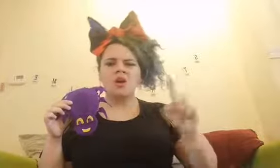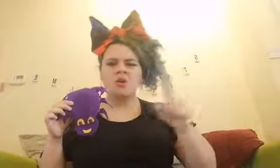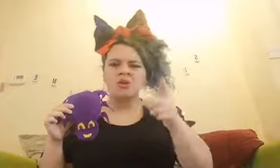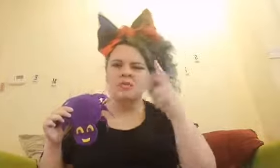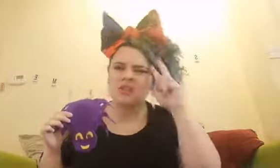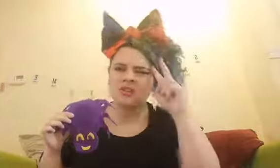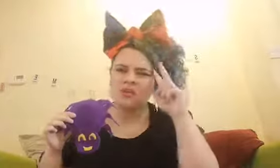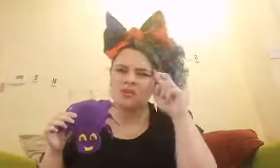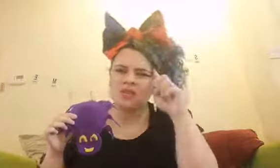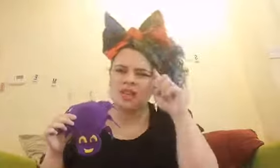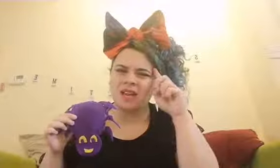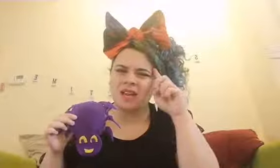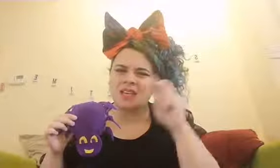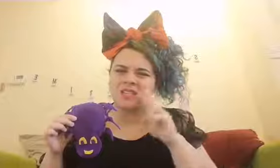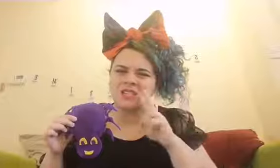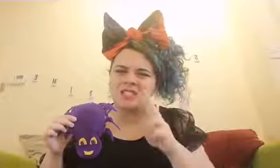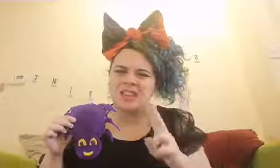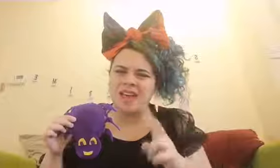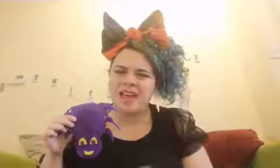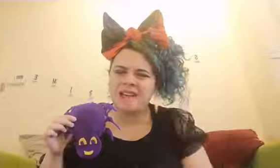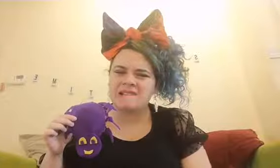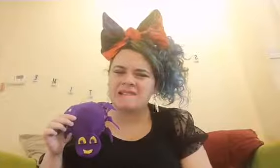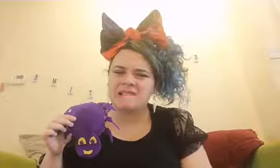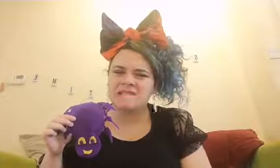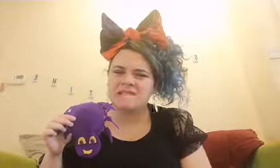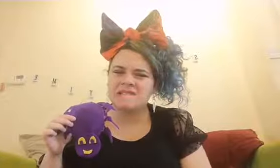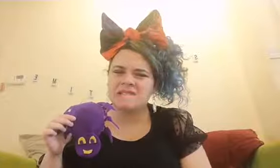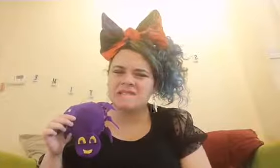What do you think he should say?